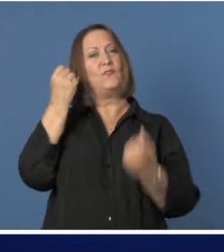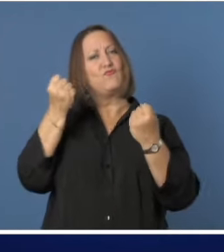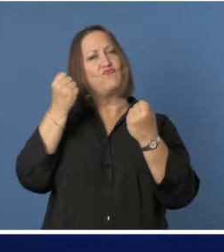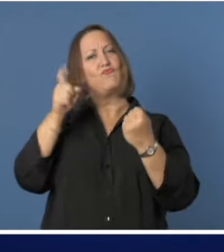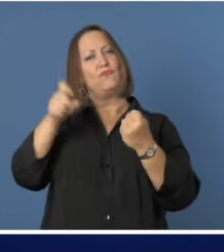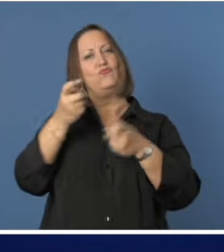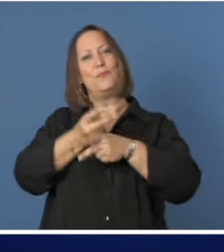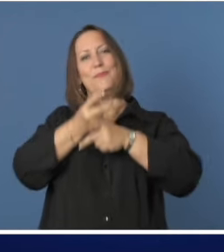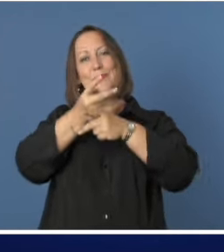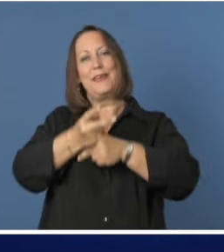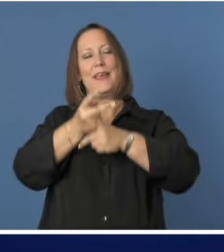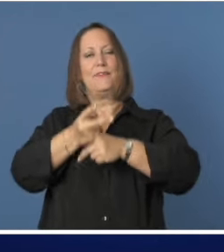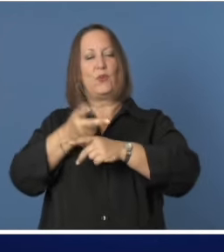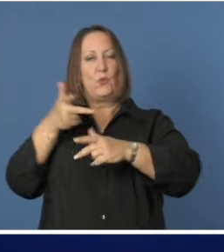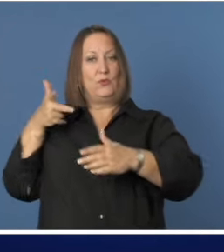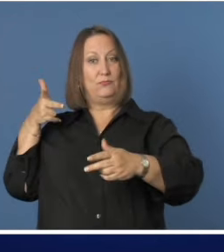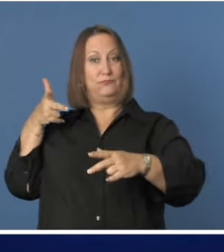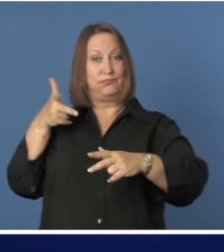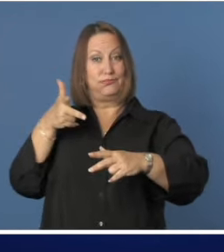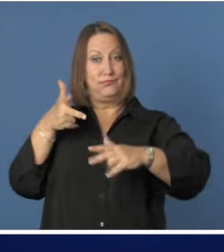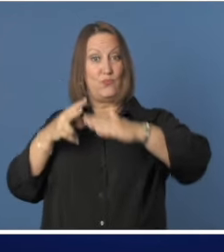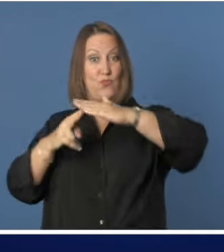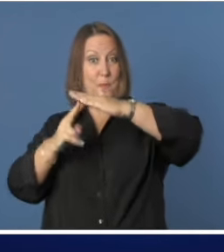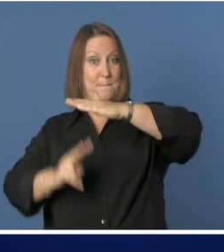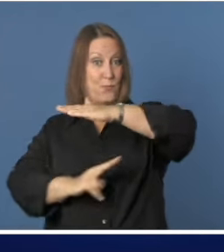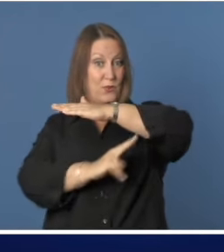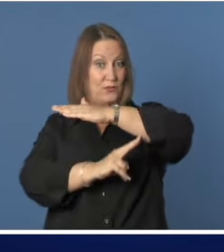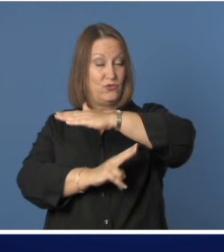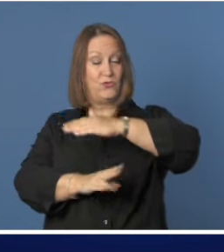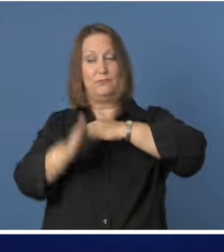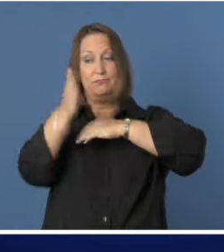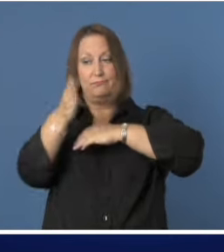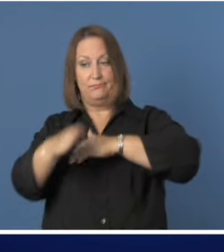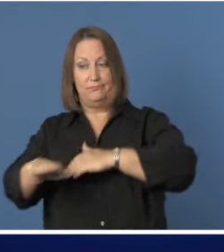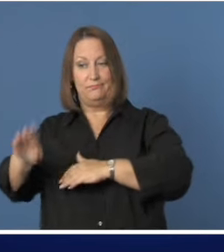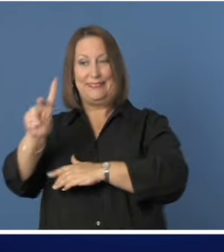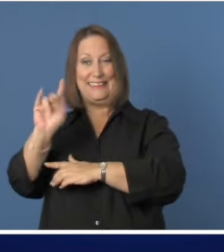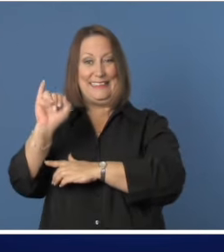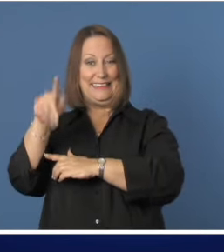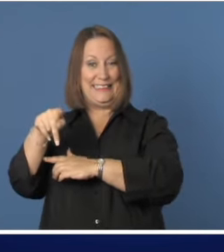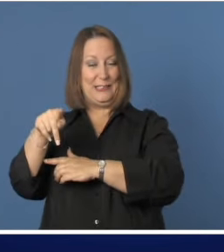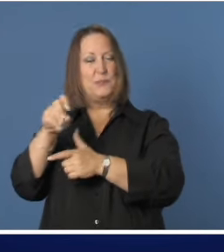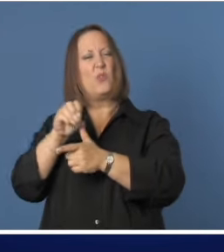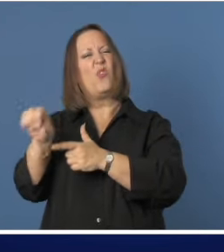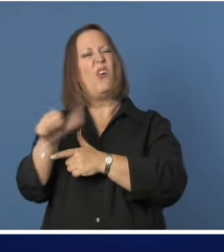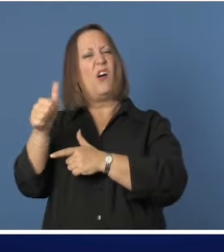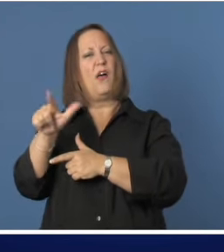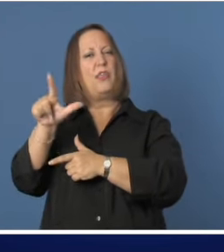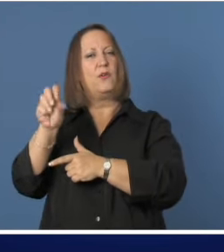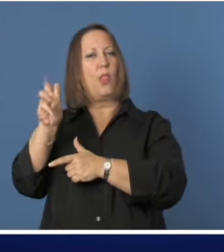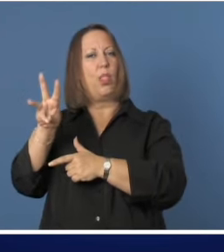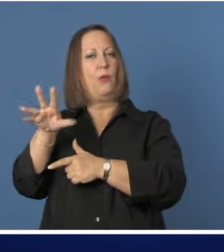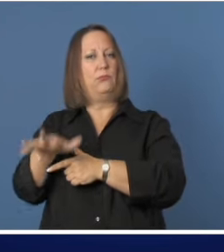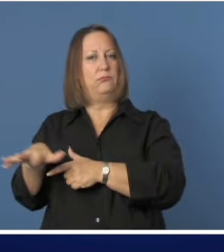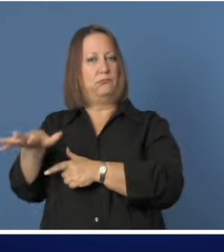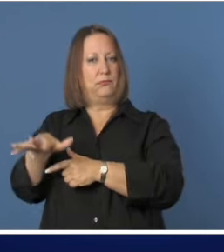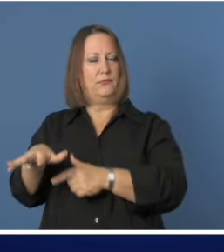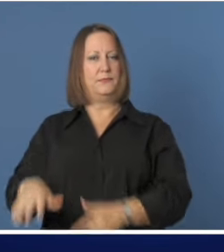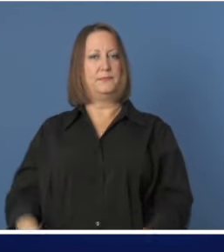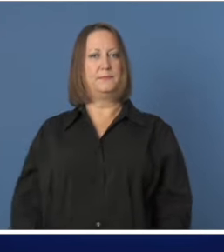While on the road, watch for possible flooding of bridges, dips, and low areas.